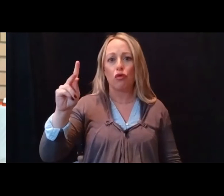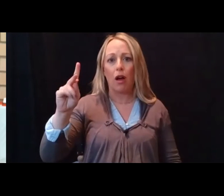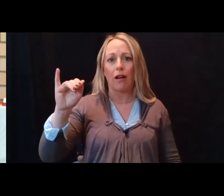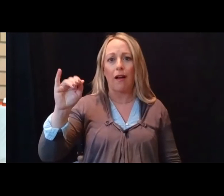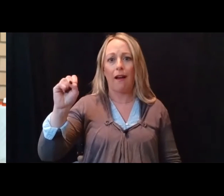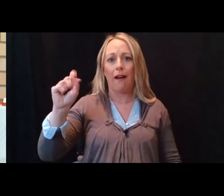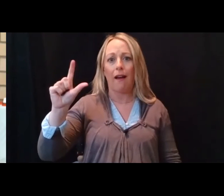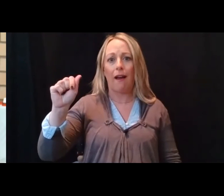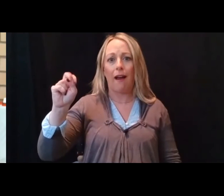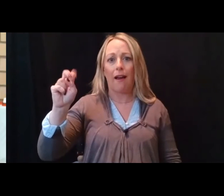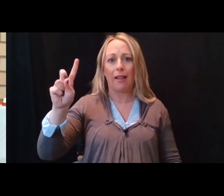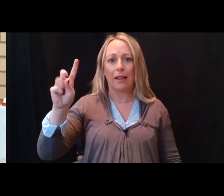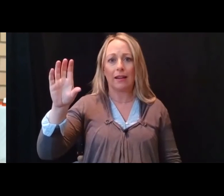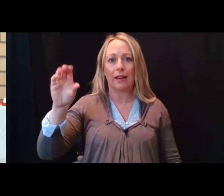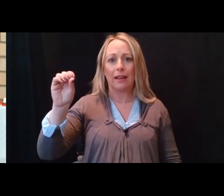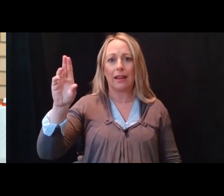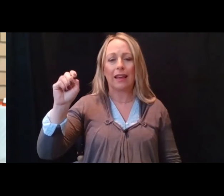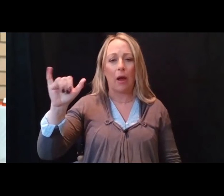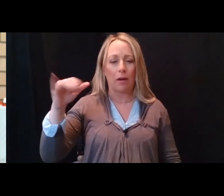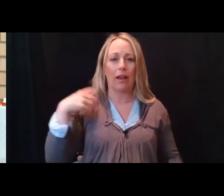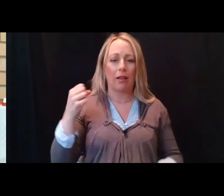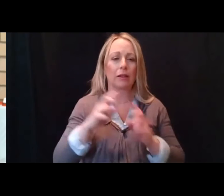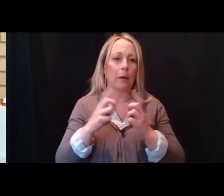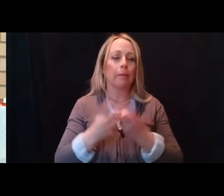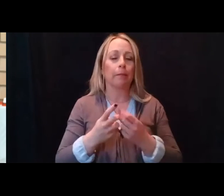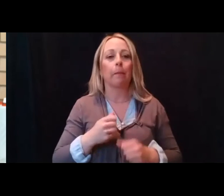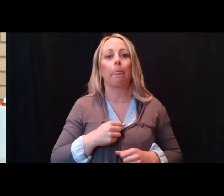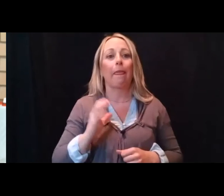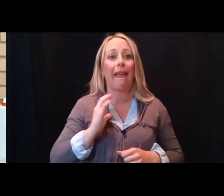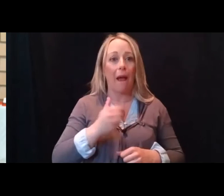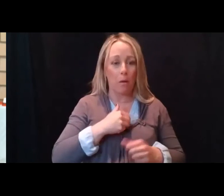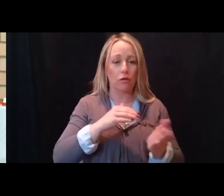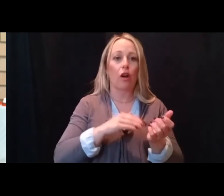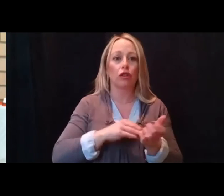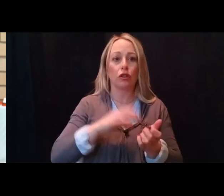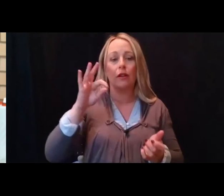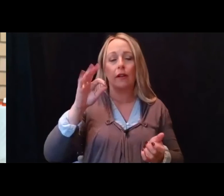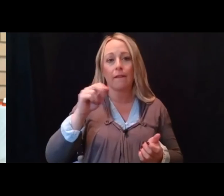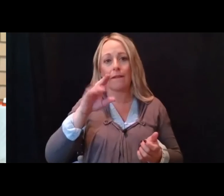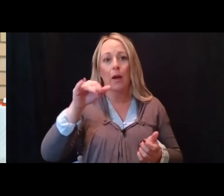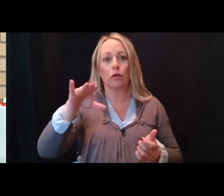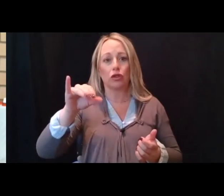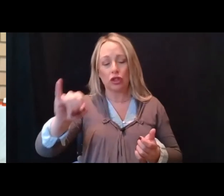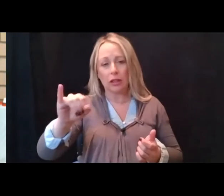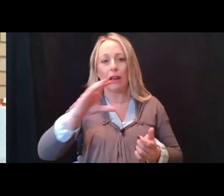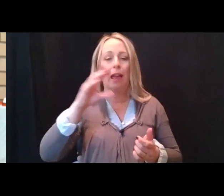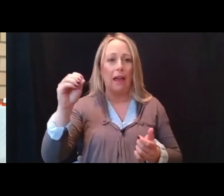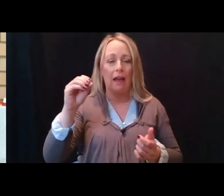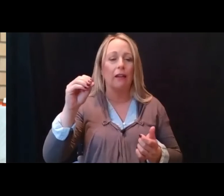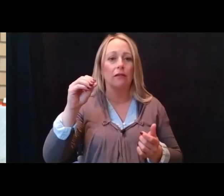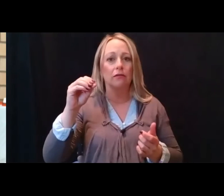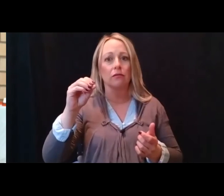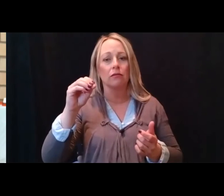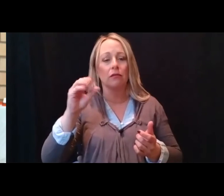YouTube.com. Both Dr. Anthony Fauci and our own Dr. Louis Katz says that the best vaccine to take is the one that's offered to